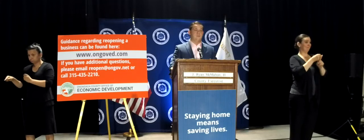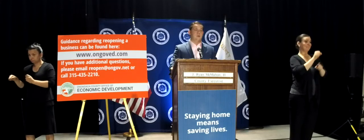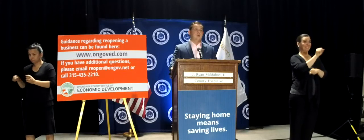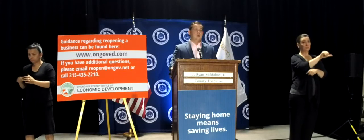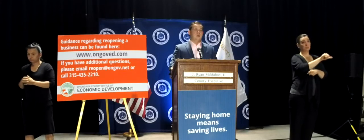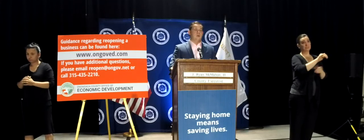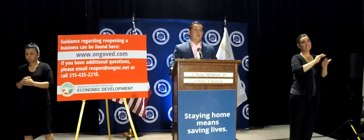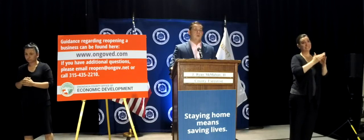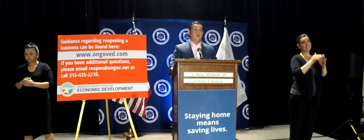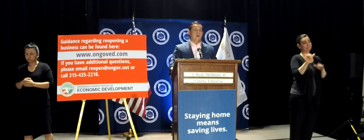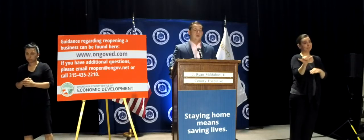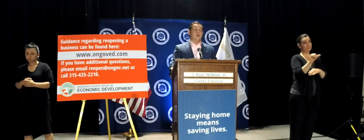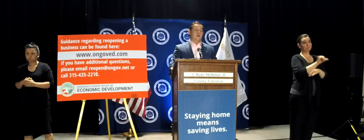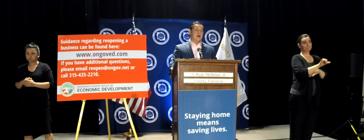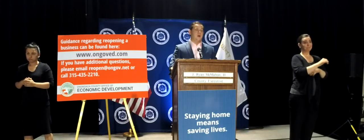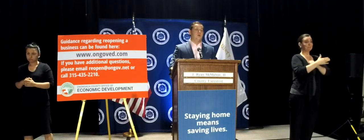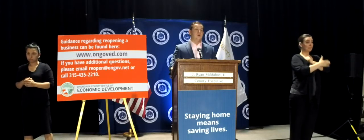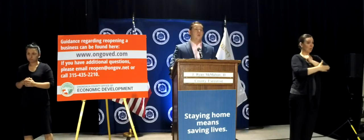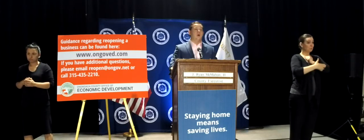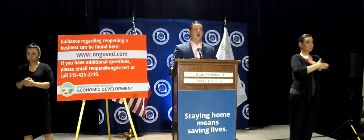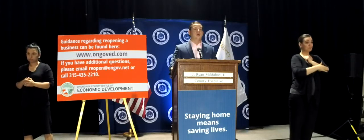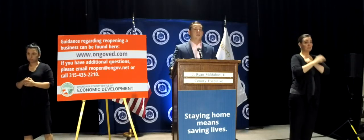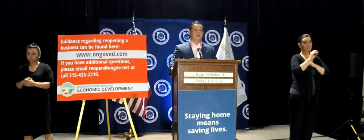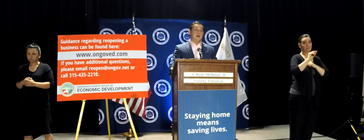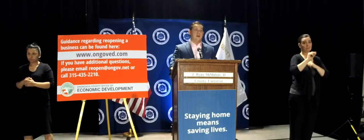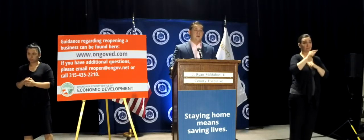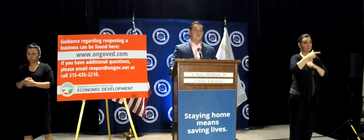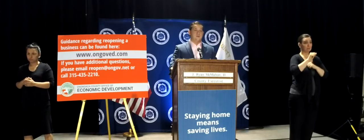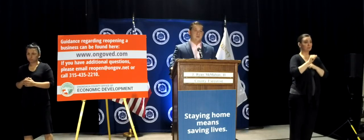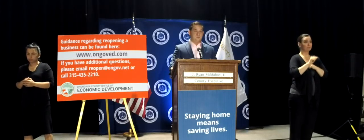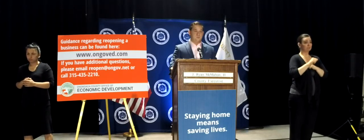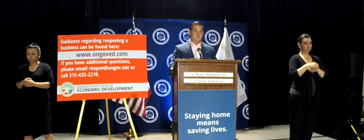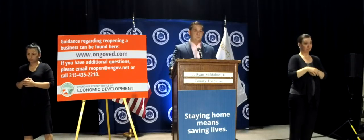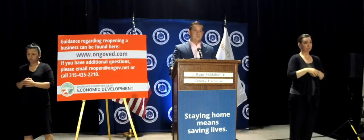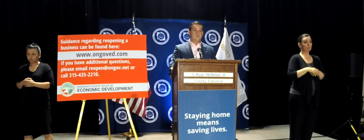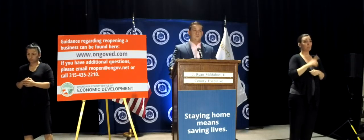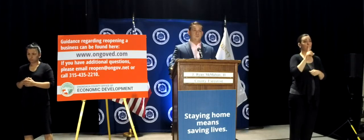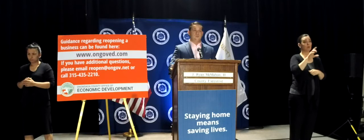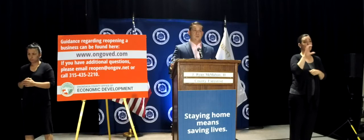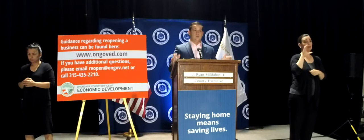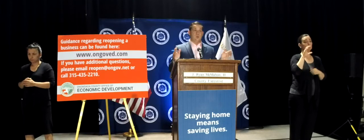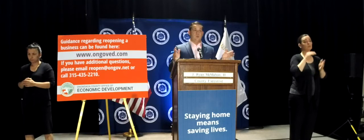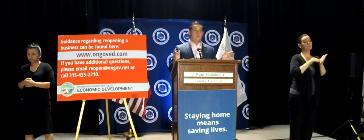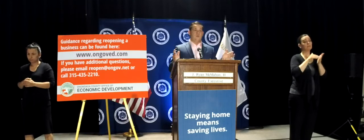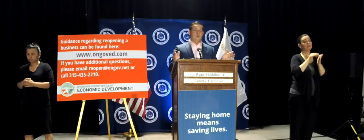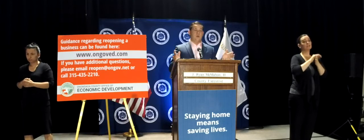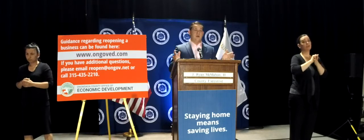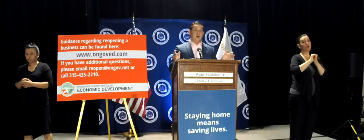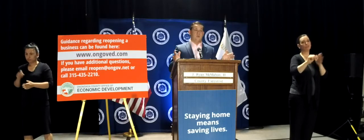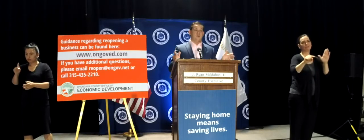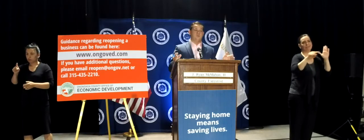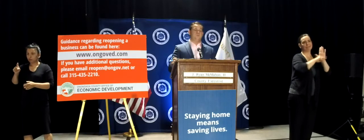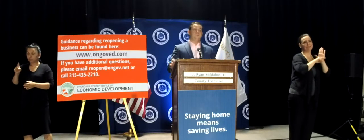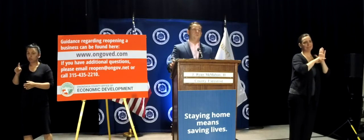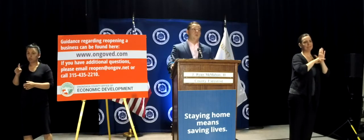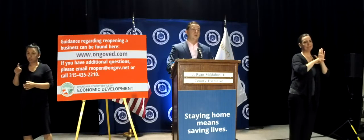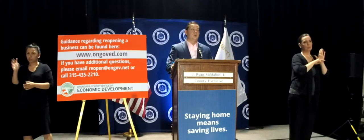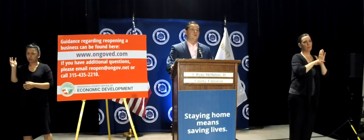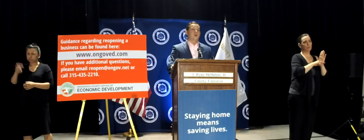Onondaga. We are looking at over a $100 million deficit, a $1.4 billion